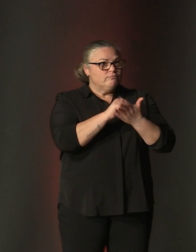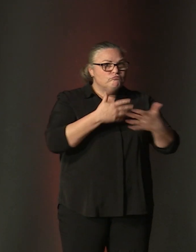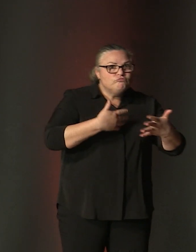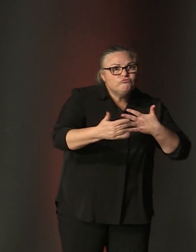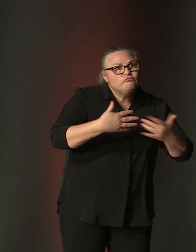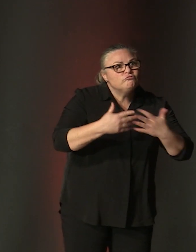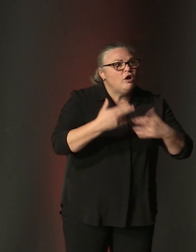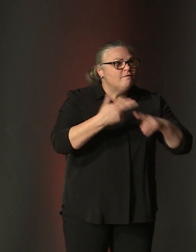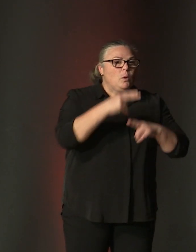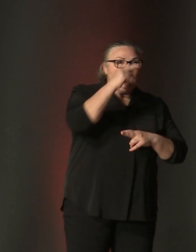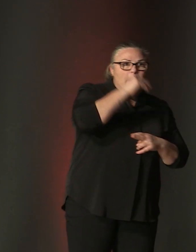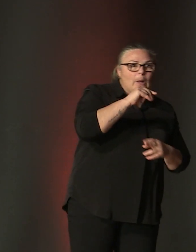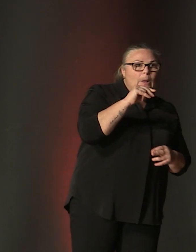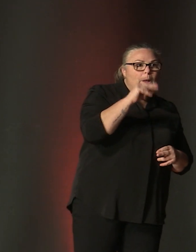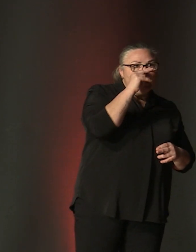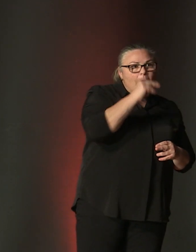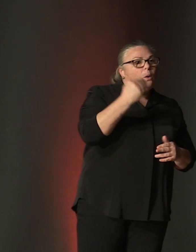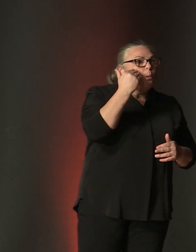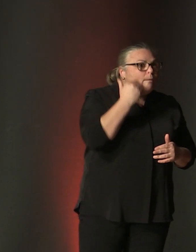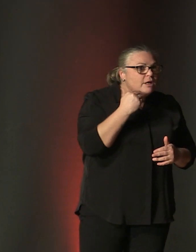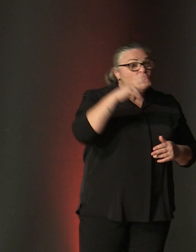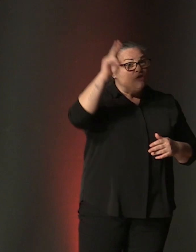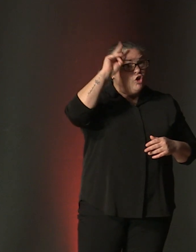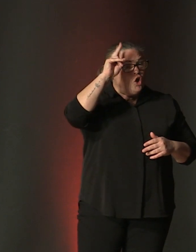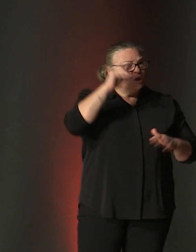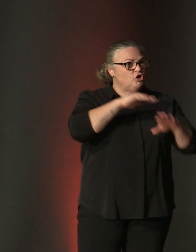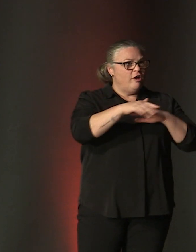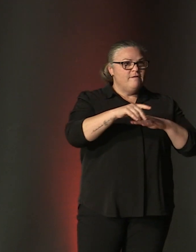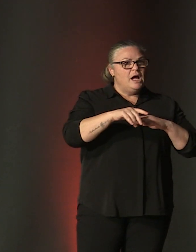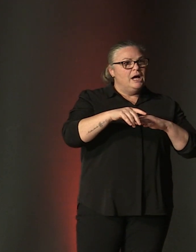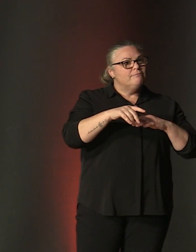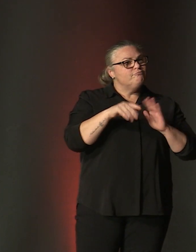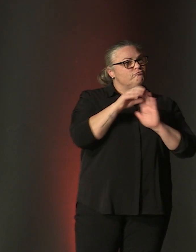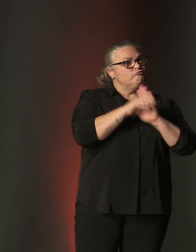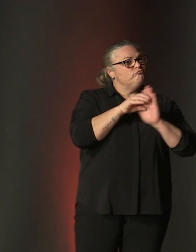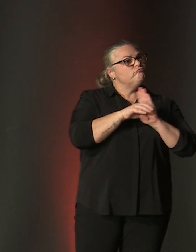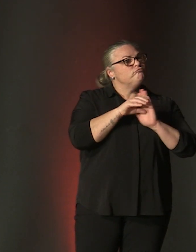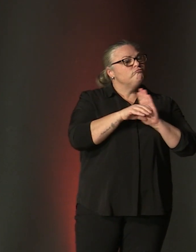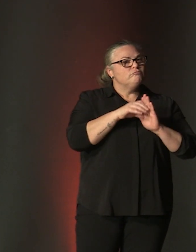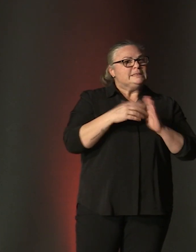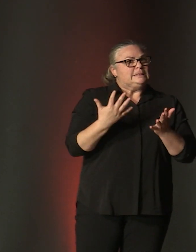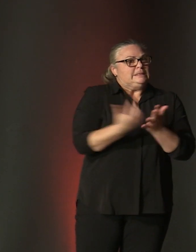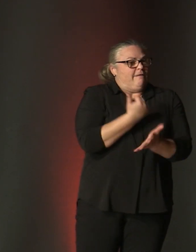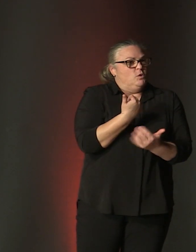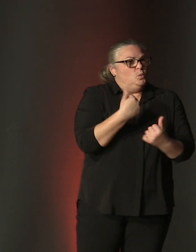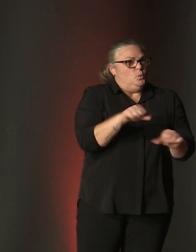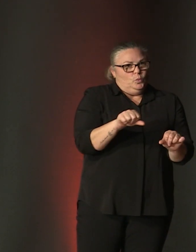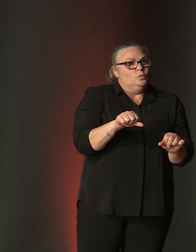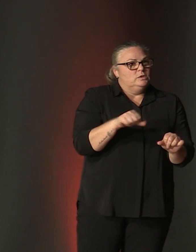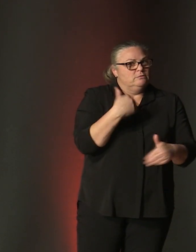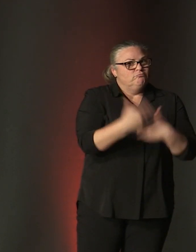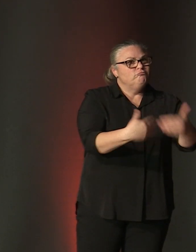Tonga on cyber safety and digital literacy. These are all amazing